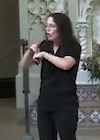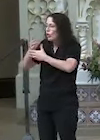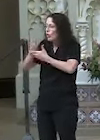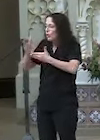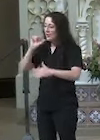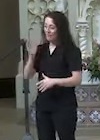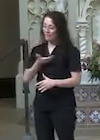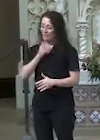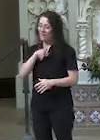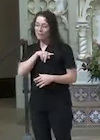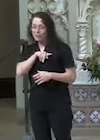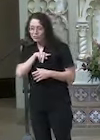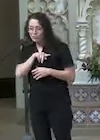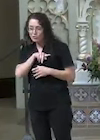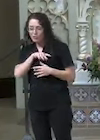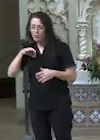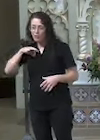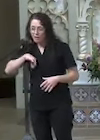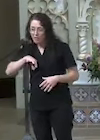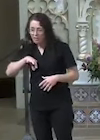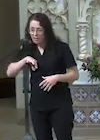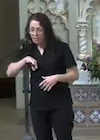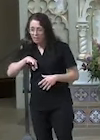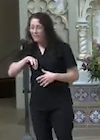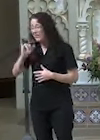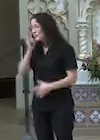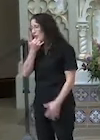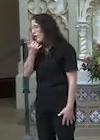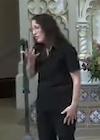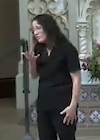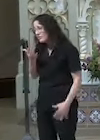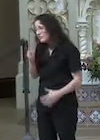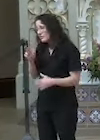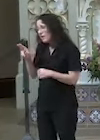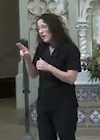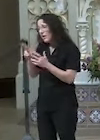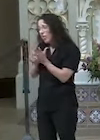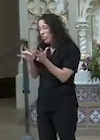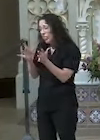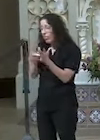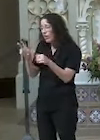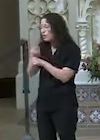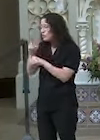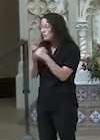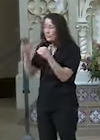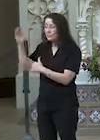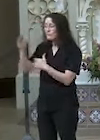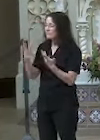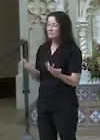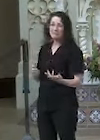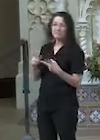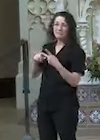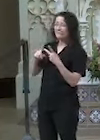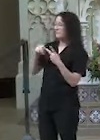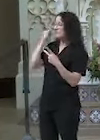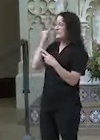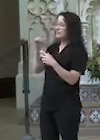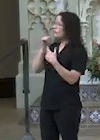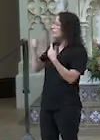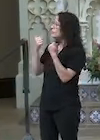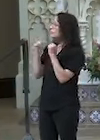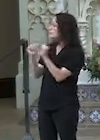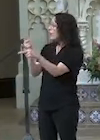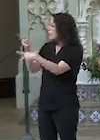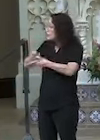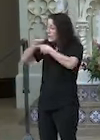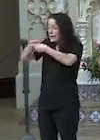personal use is wrong. not striving to take care of